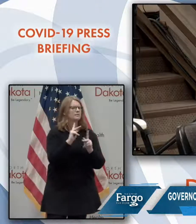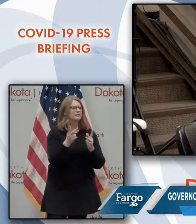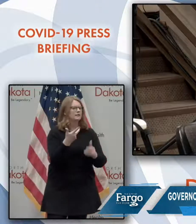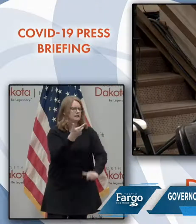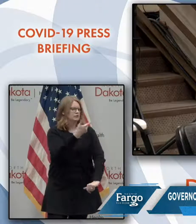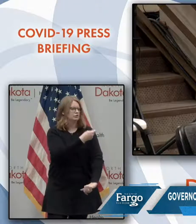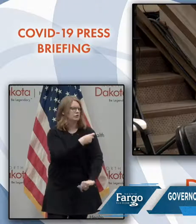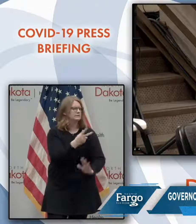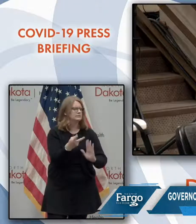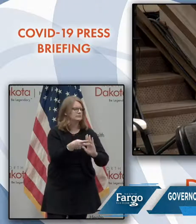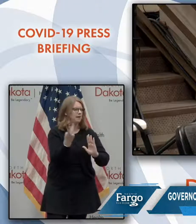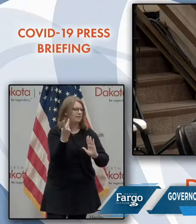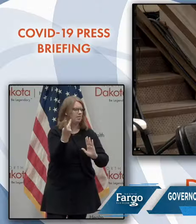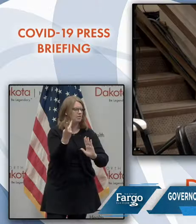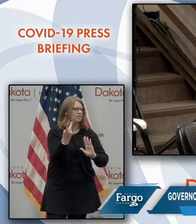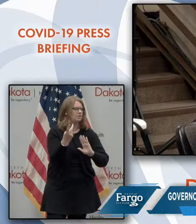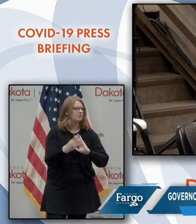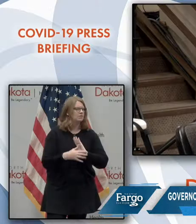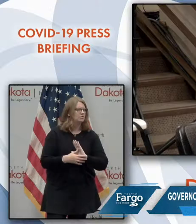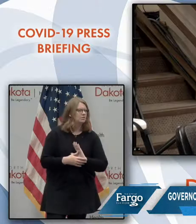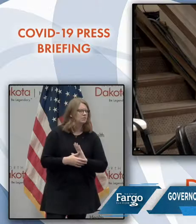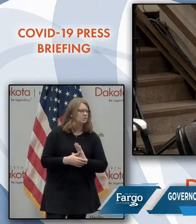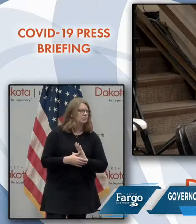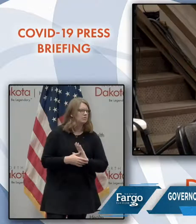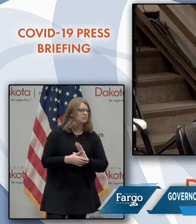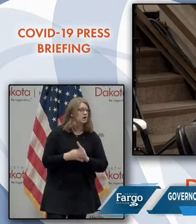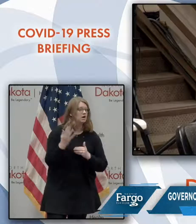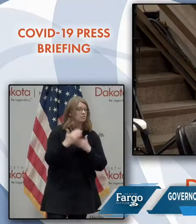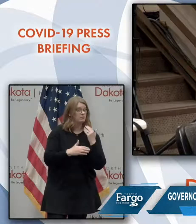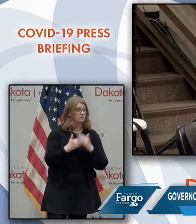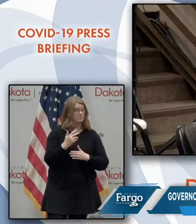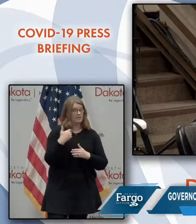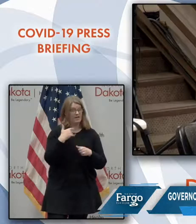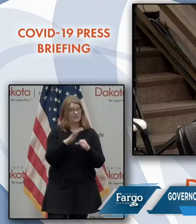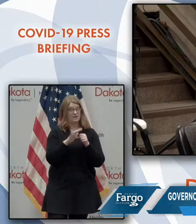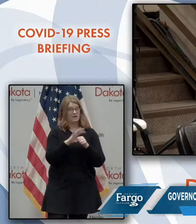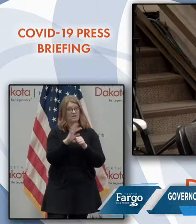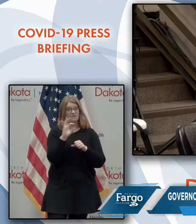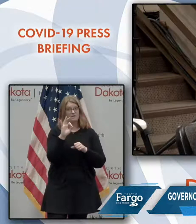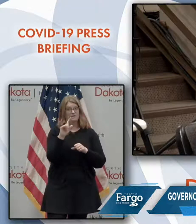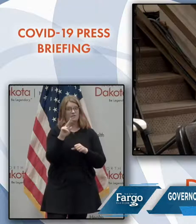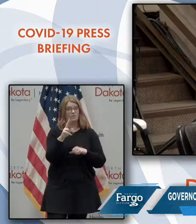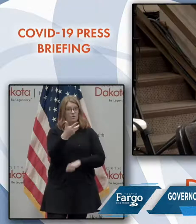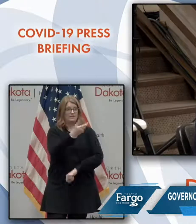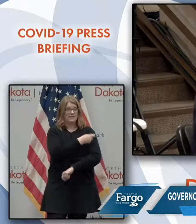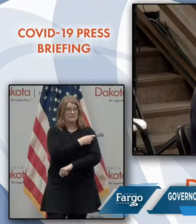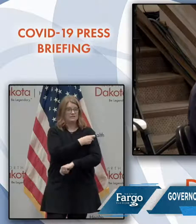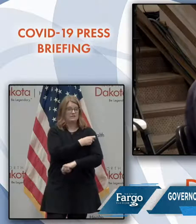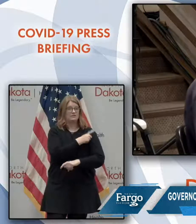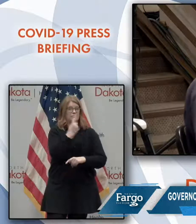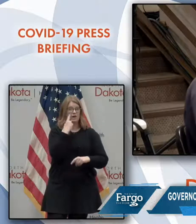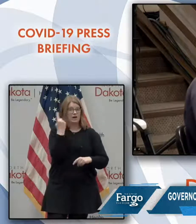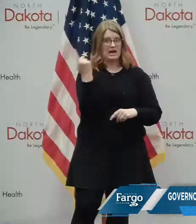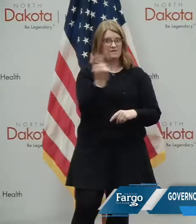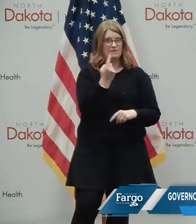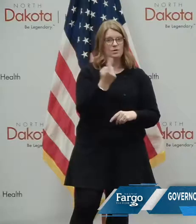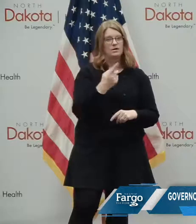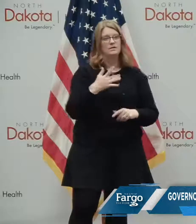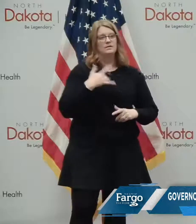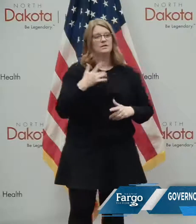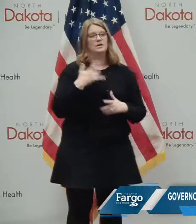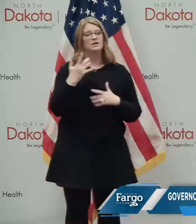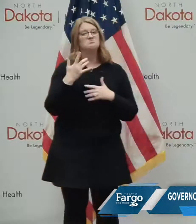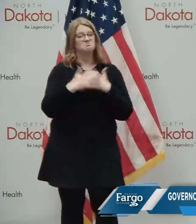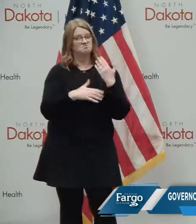are you confident we will have enough vaccine for everybody? Dave's question was if I'm confident we'll have